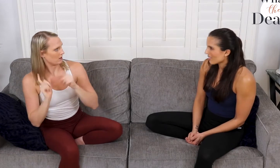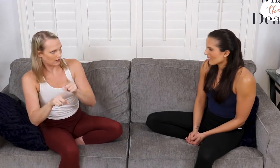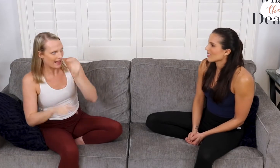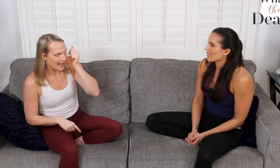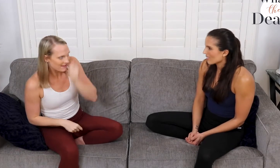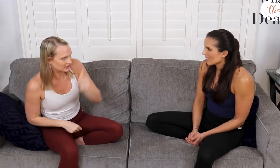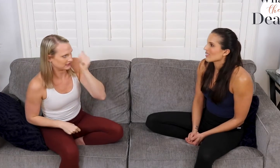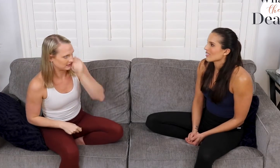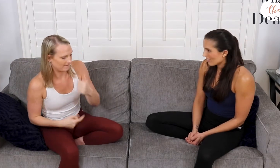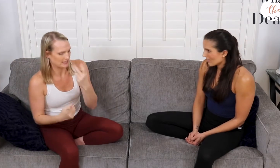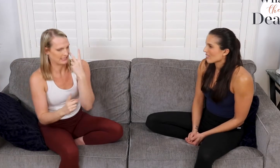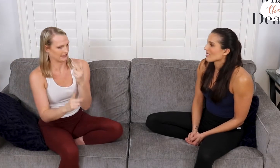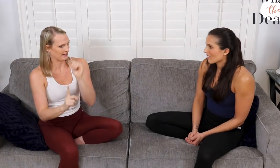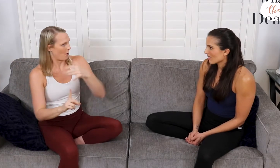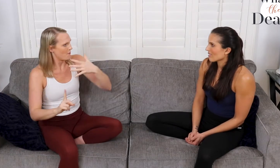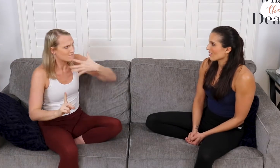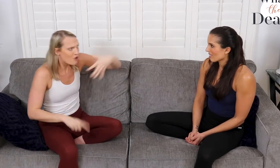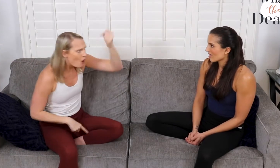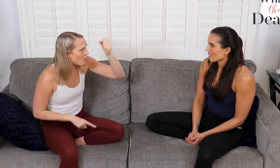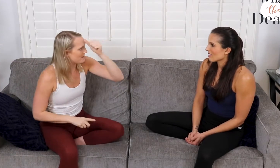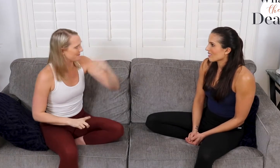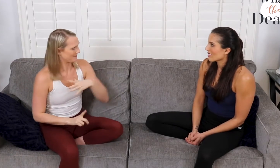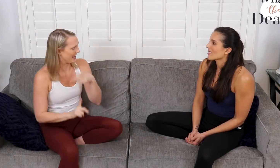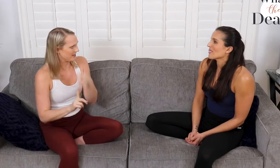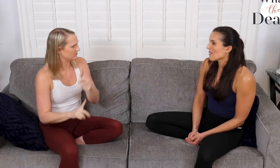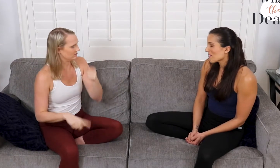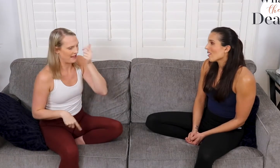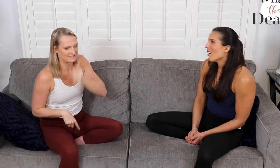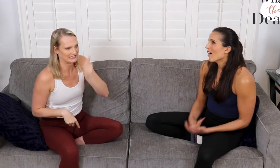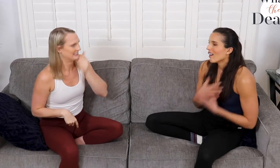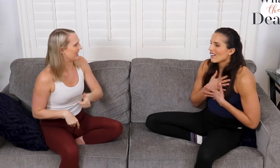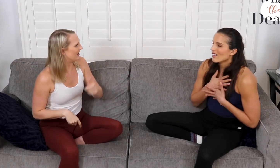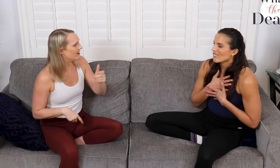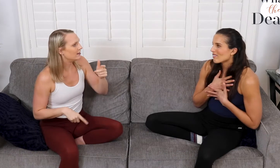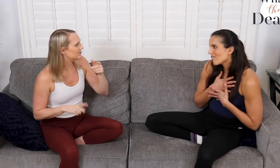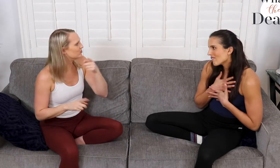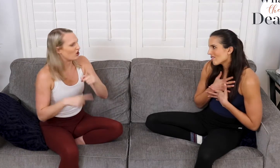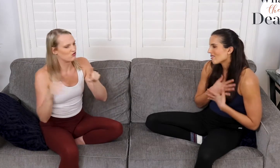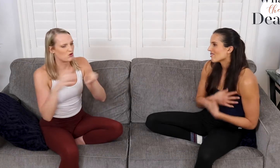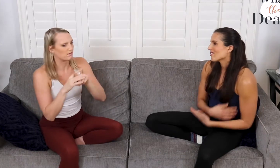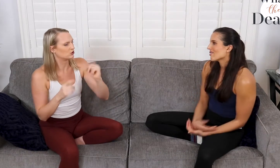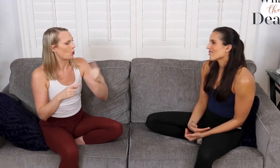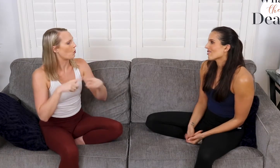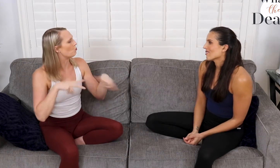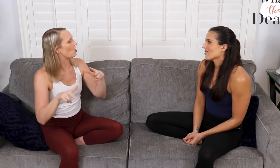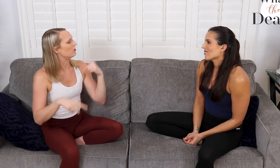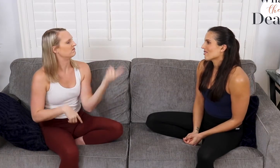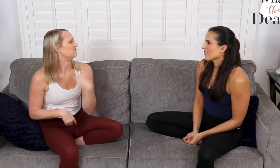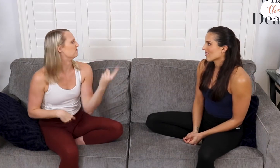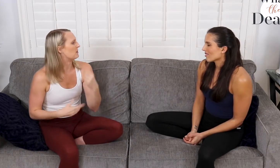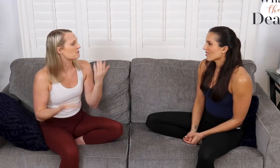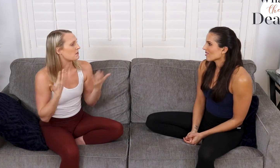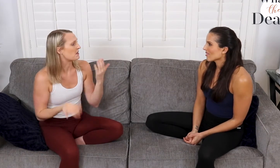put the burden on you to facilitate the conversation. I want you to be able to hang out with your friends instead of having to